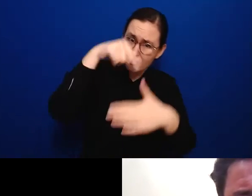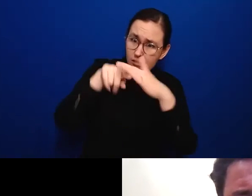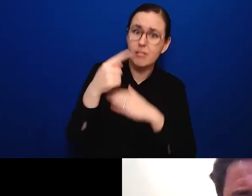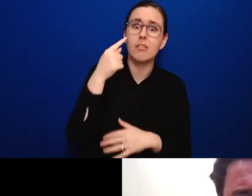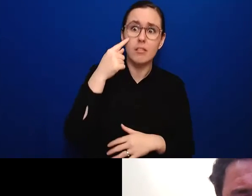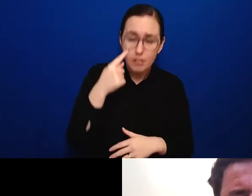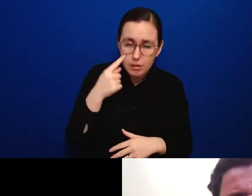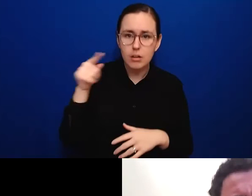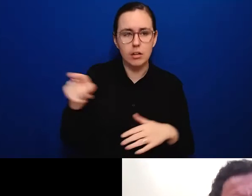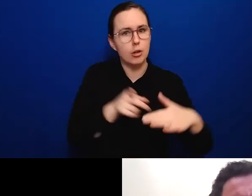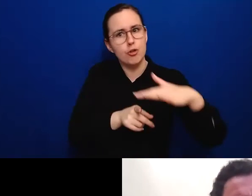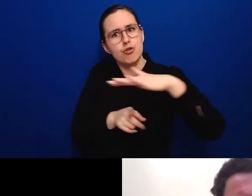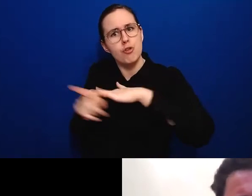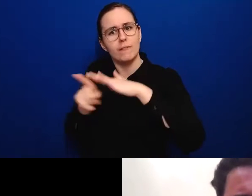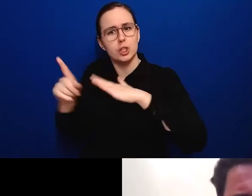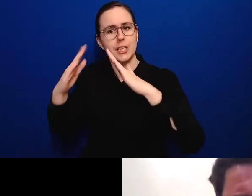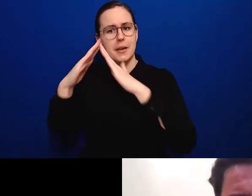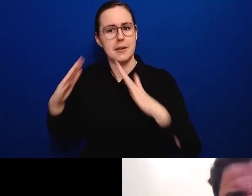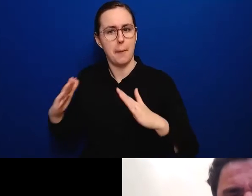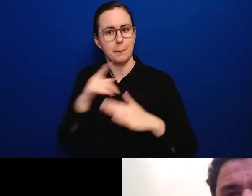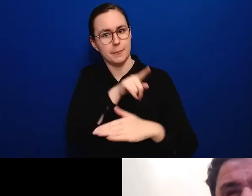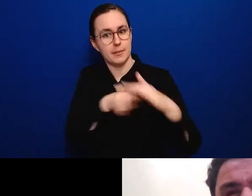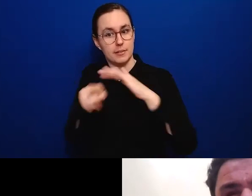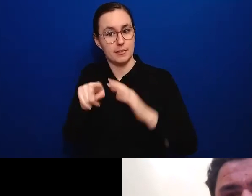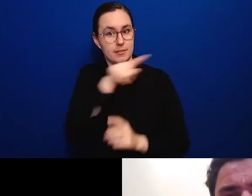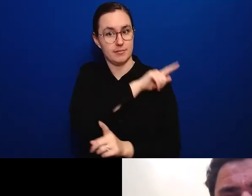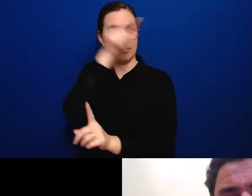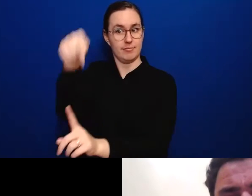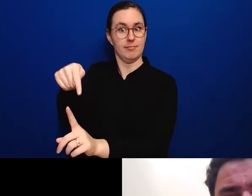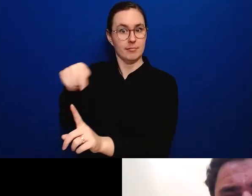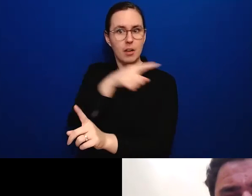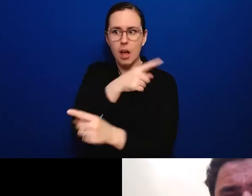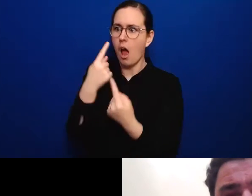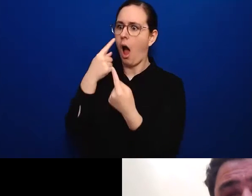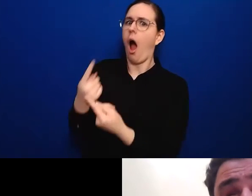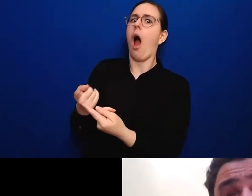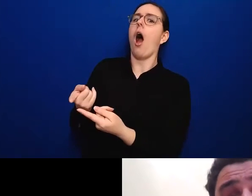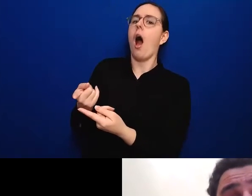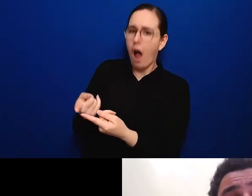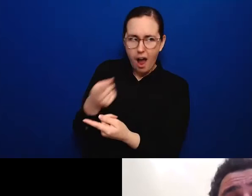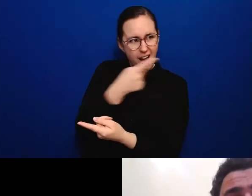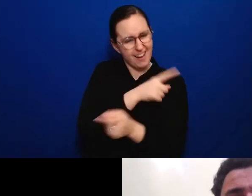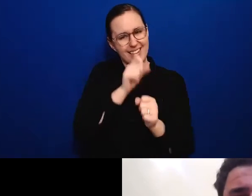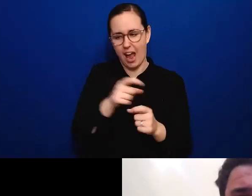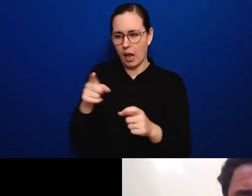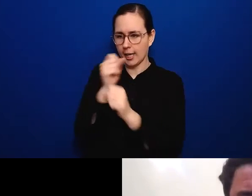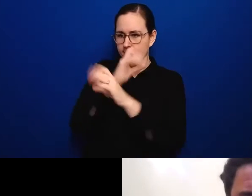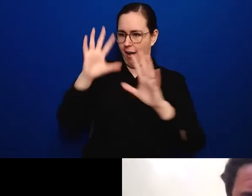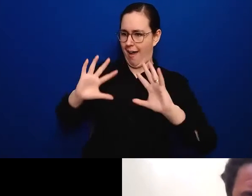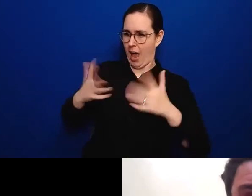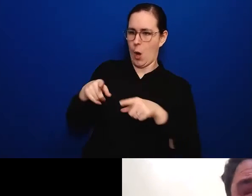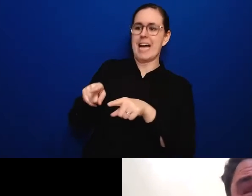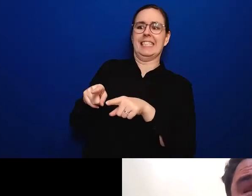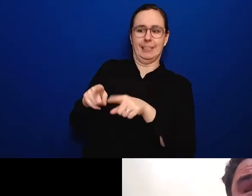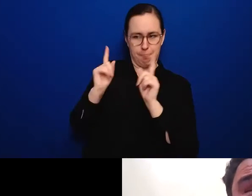other youth to participate. And the last, I will a little bit talk about that how we can stimulate the youth with disabilities to support